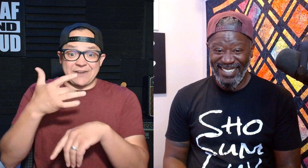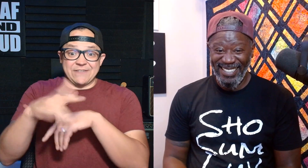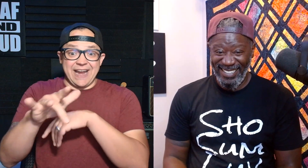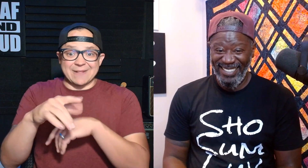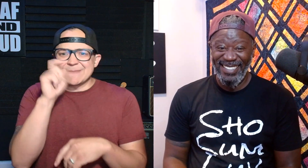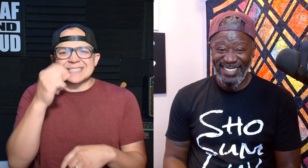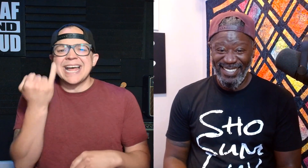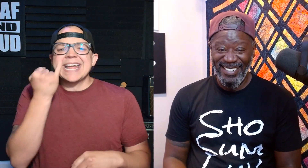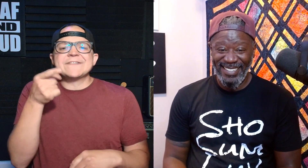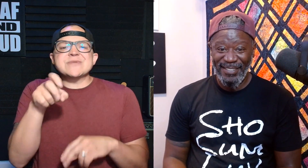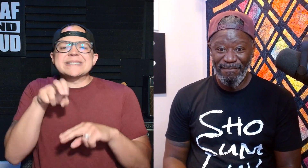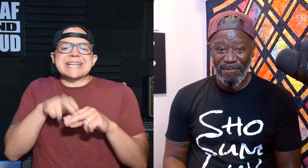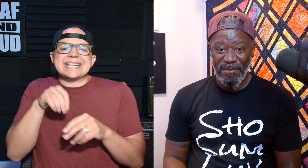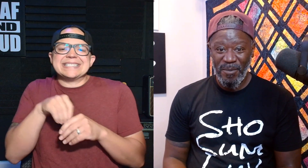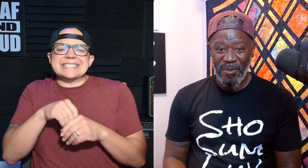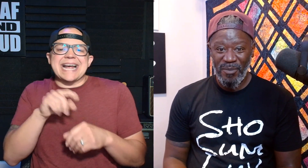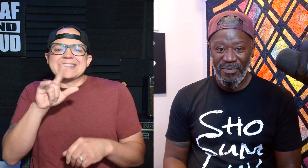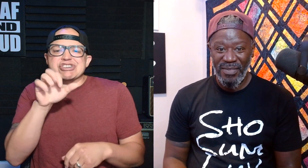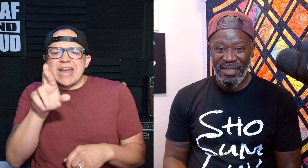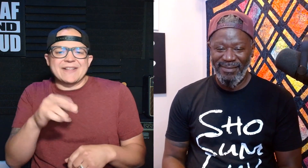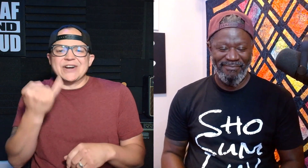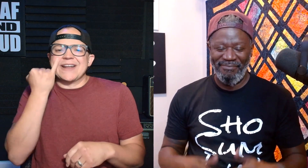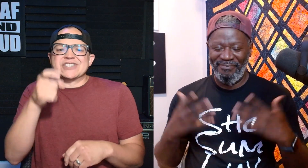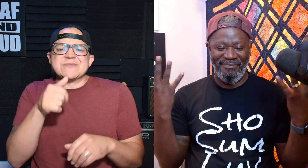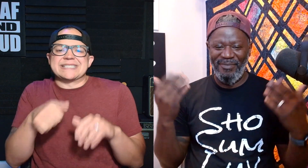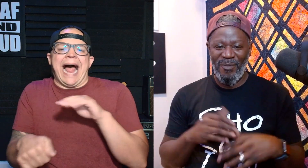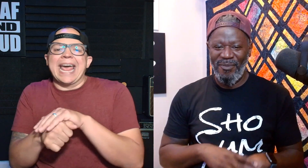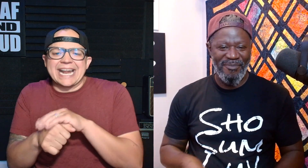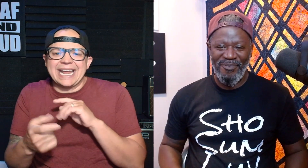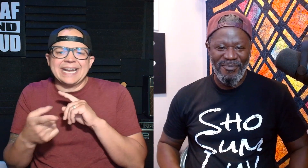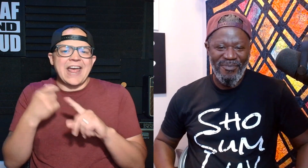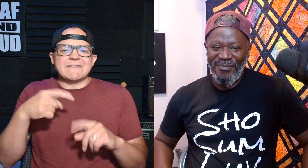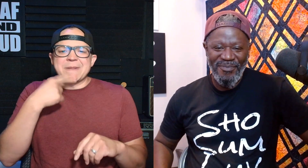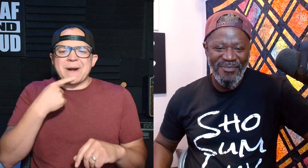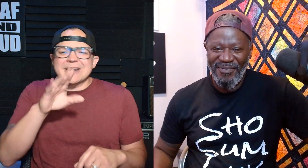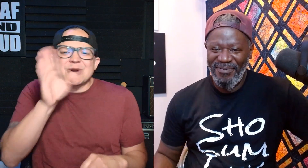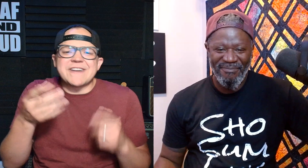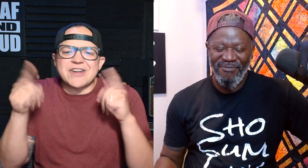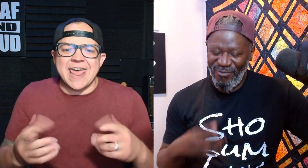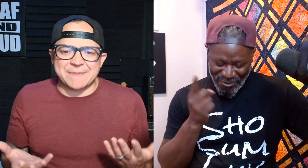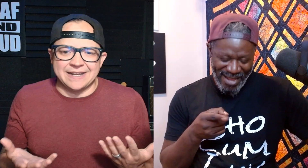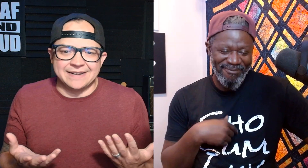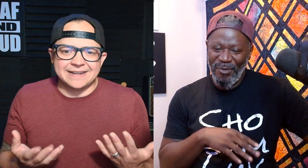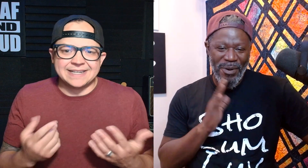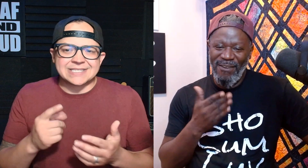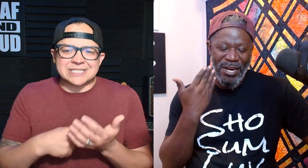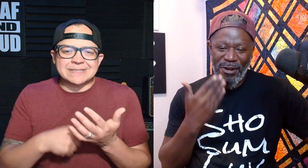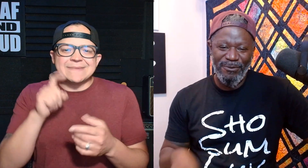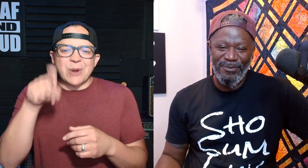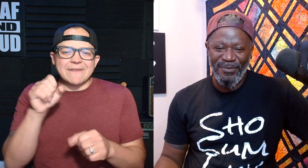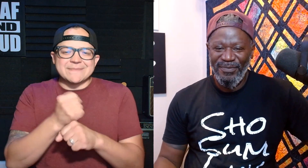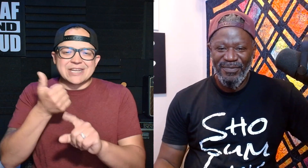making herself available, because if she was sitting inside the trailer, if she was hiding from the public, it would have never happened. Right. You would